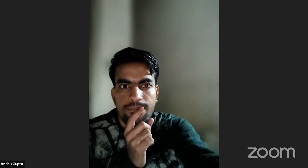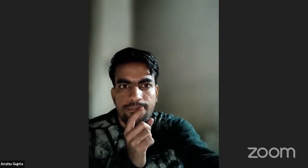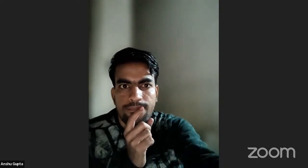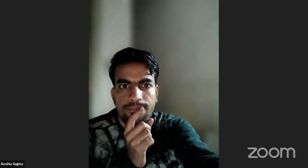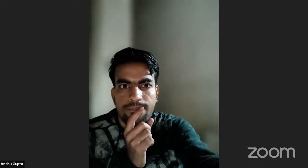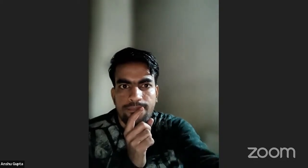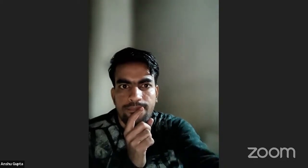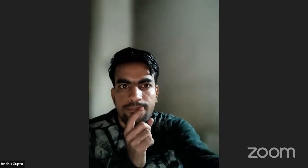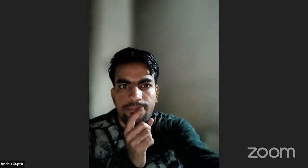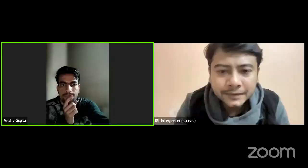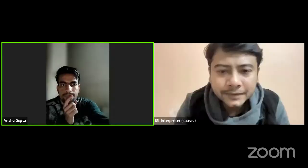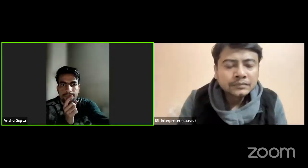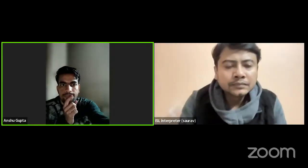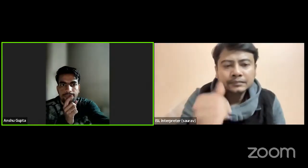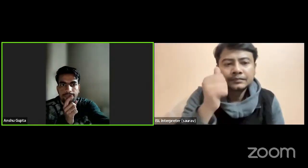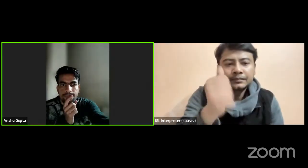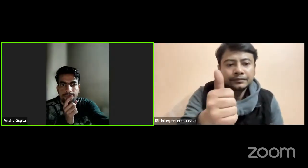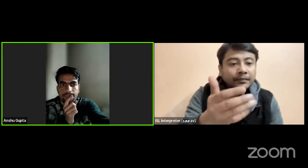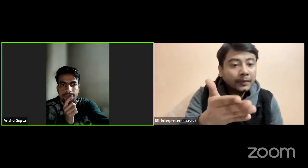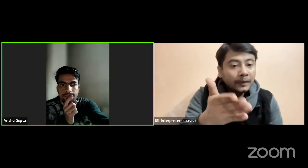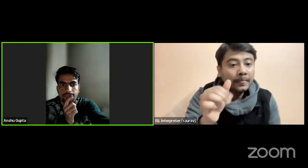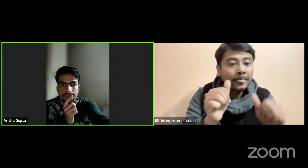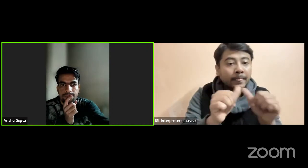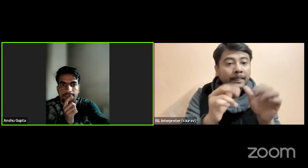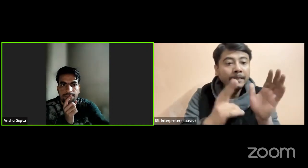Anshu Gupta.